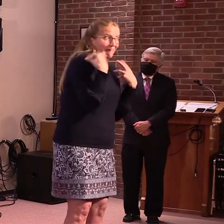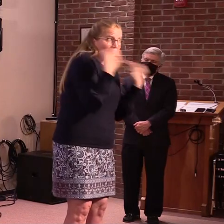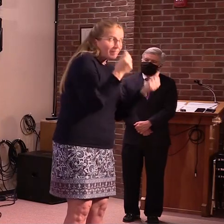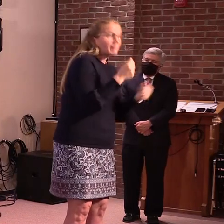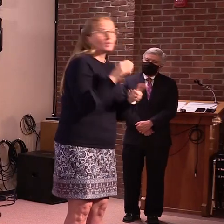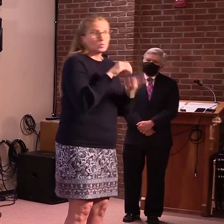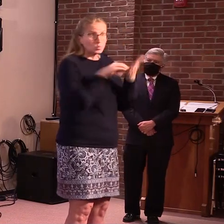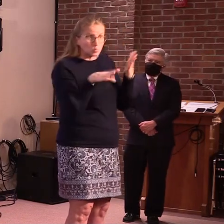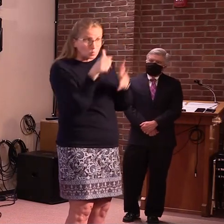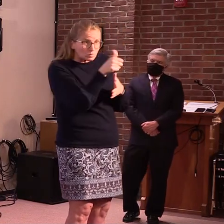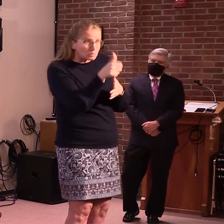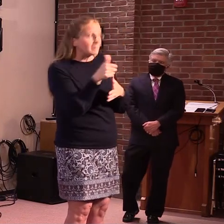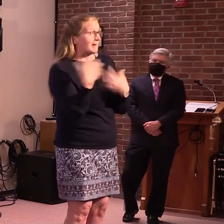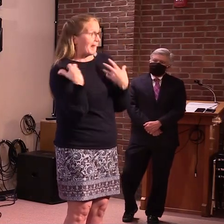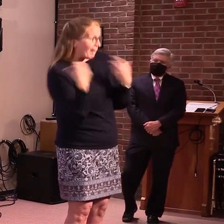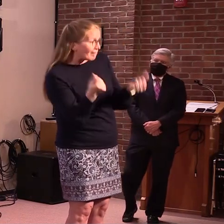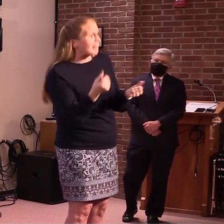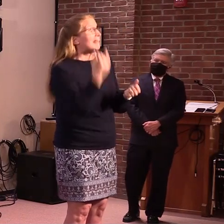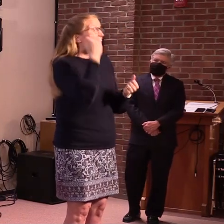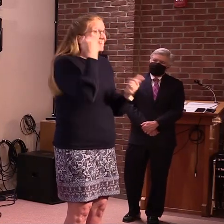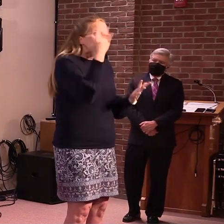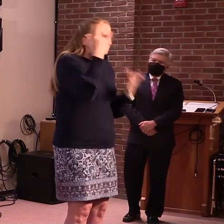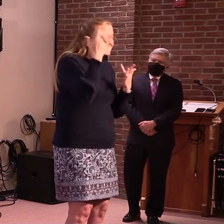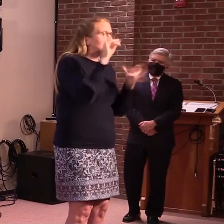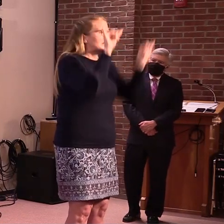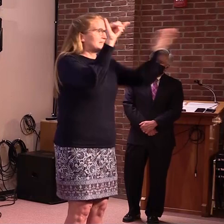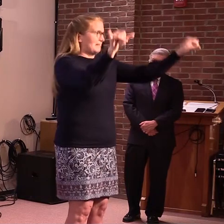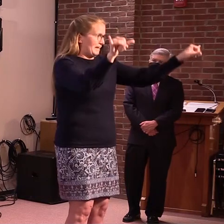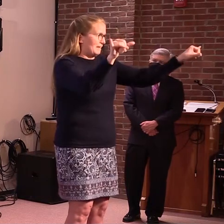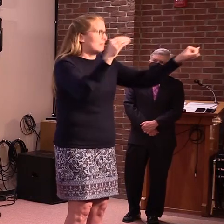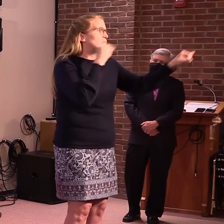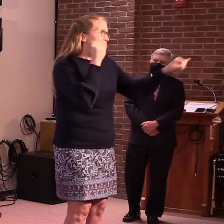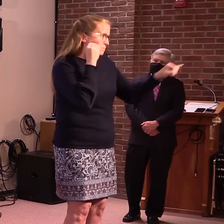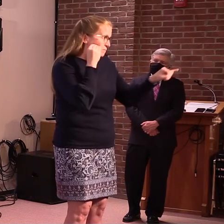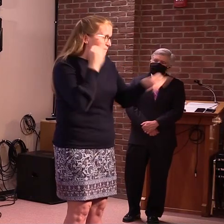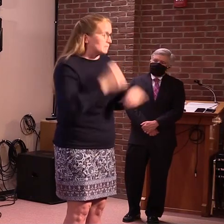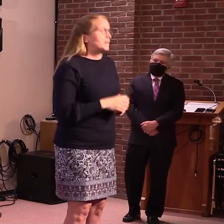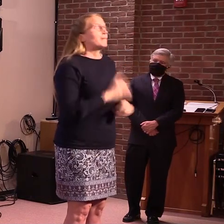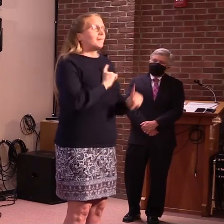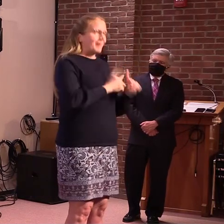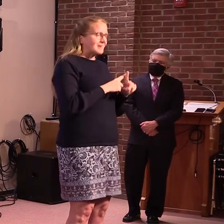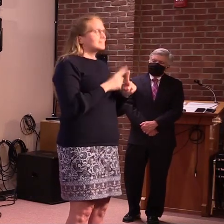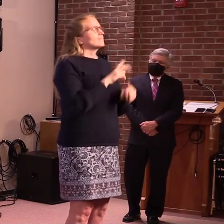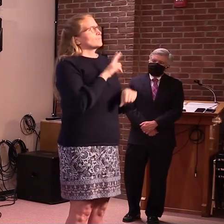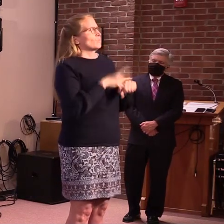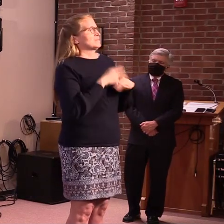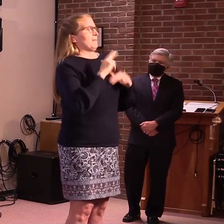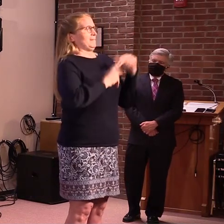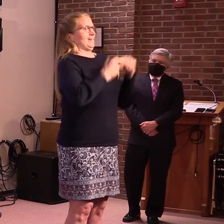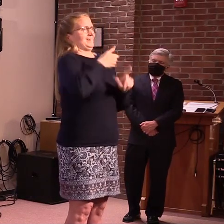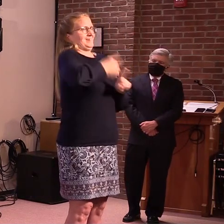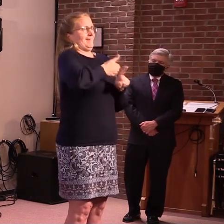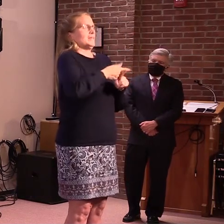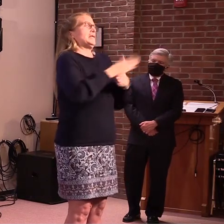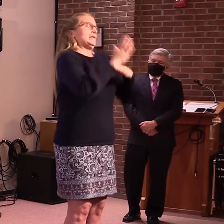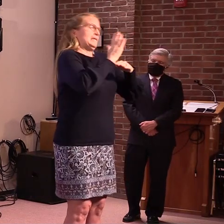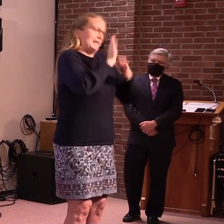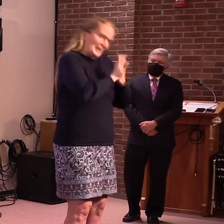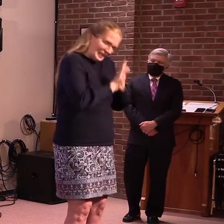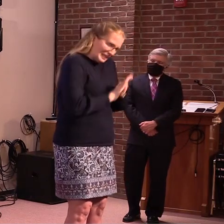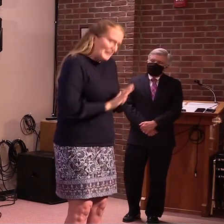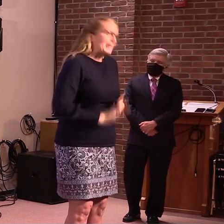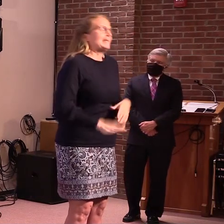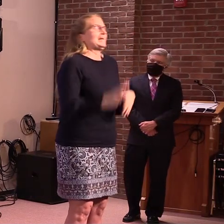ensuring sick students and staff stay home. These measures are in addition to the cleaning and disinfection protocols, hand